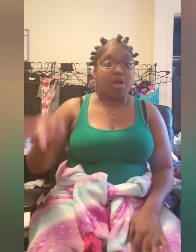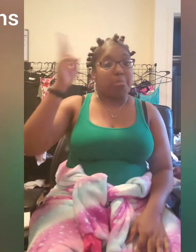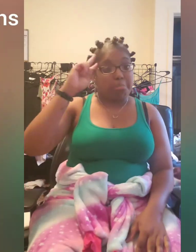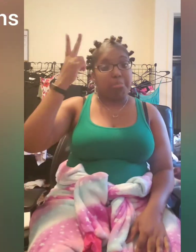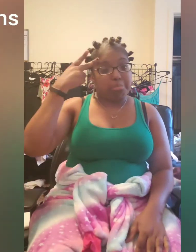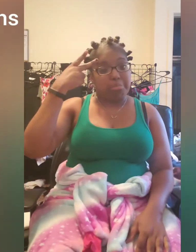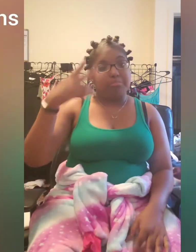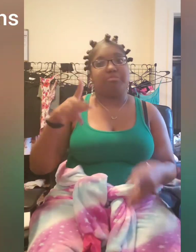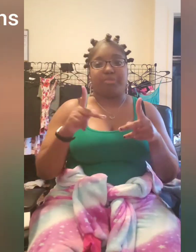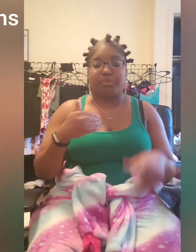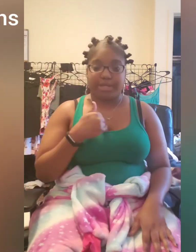are the only ones that came to mind.